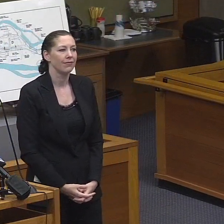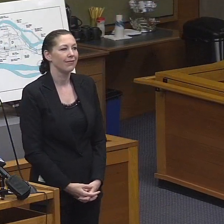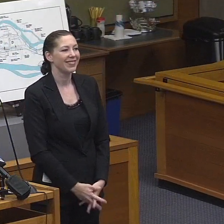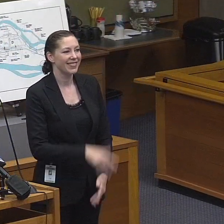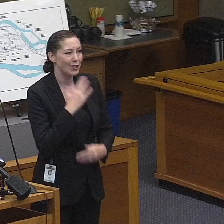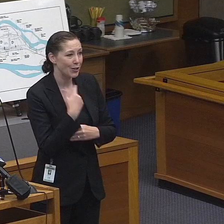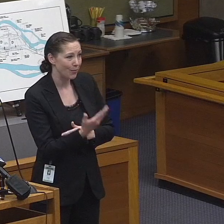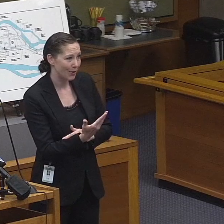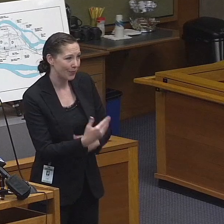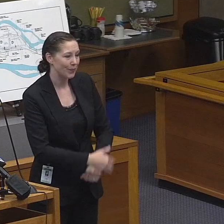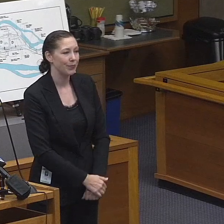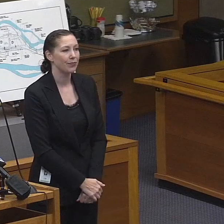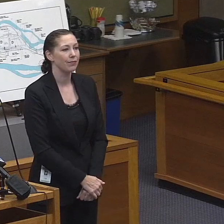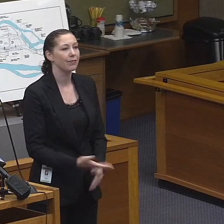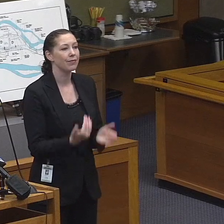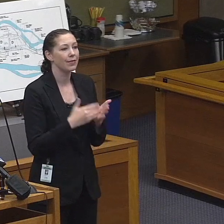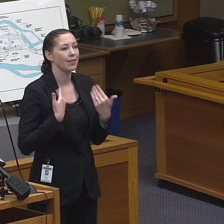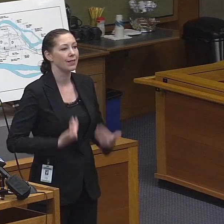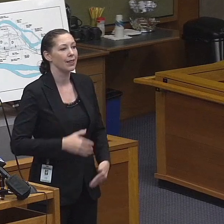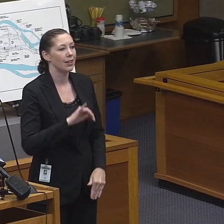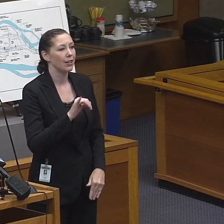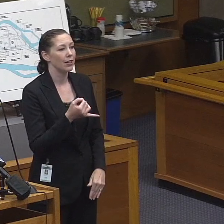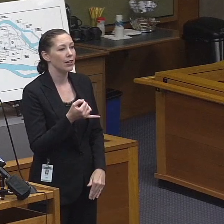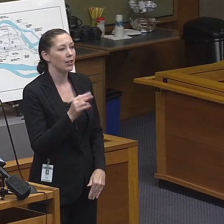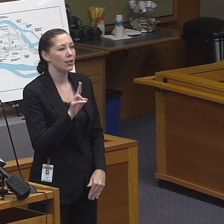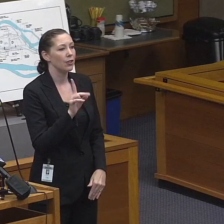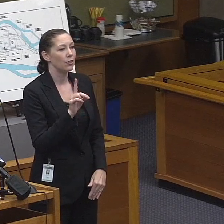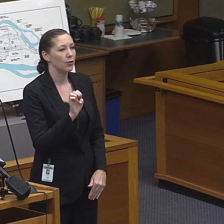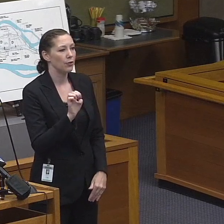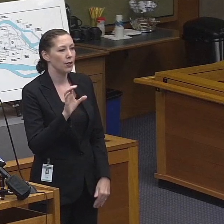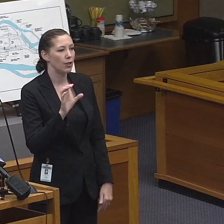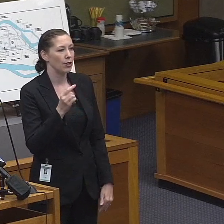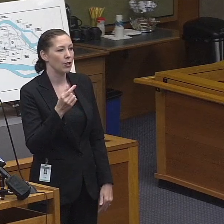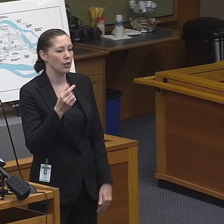Good morning. Again, my name is Jude Grounds with Corello Engineers.